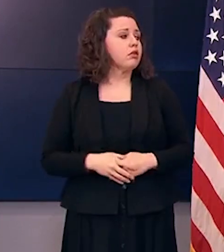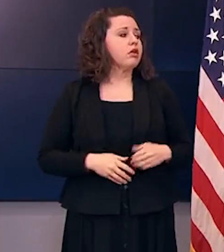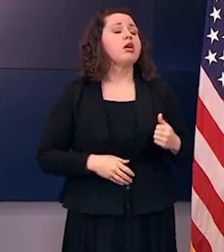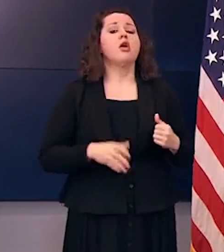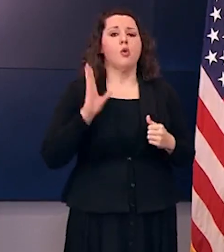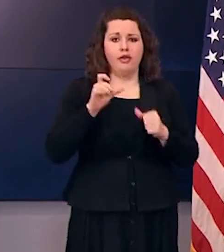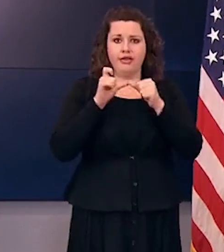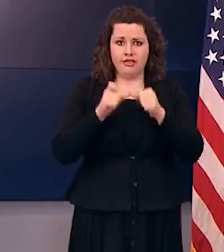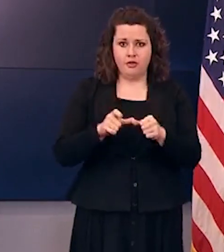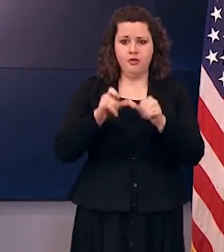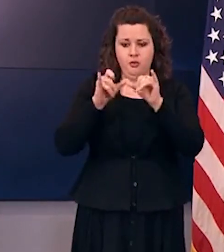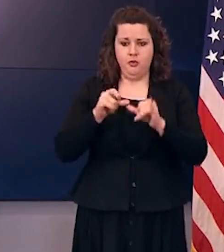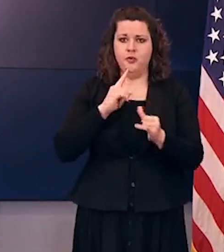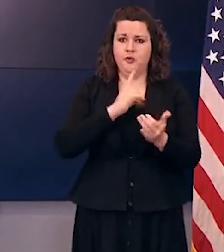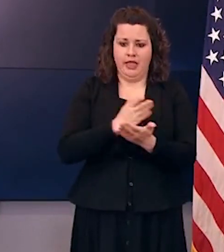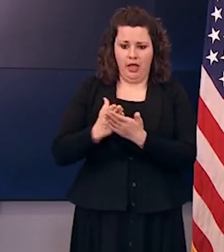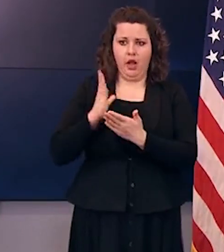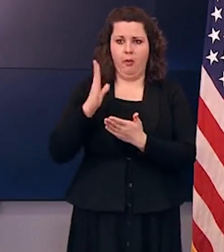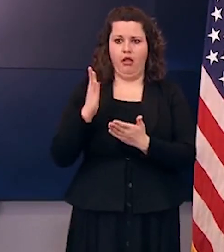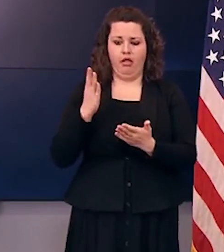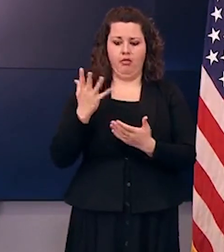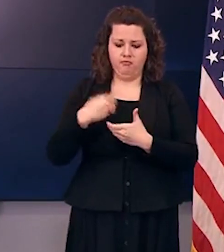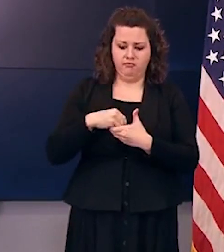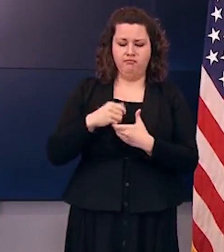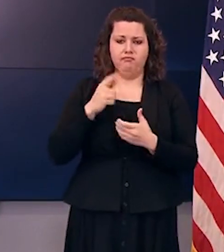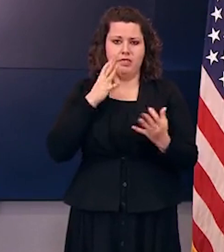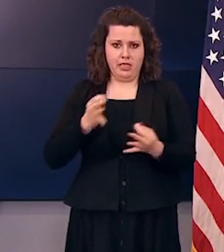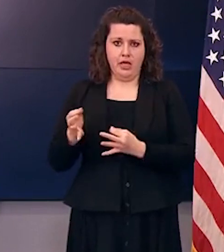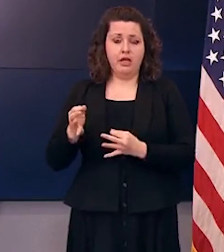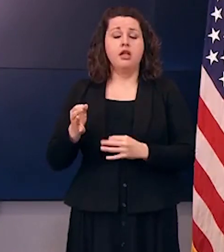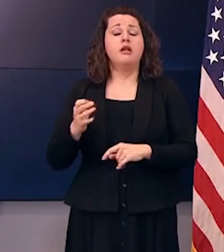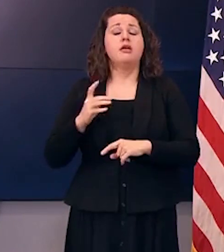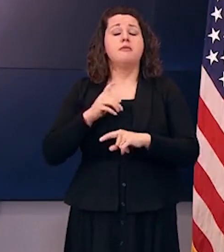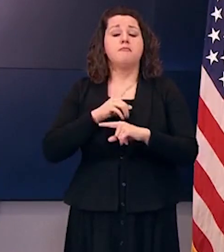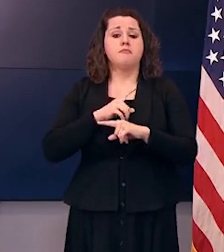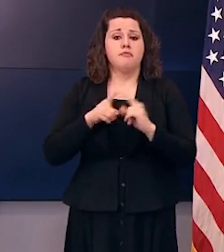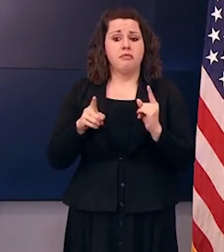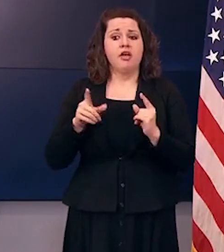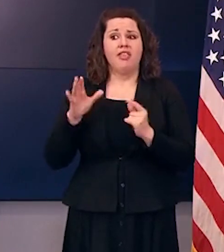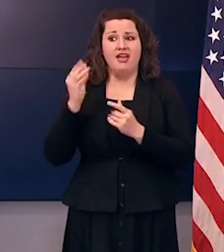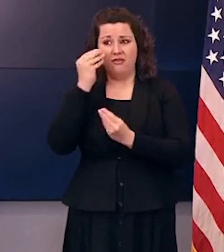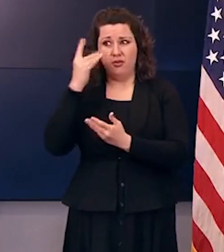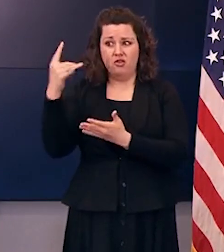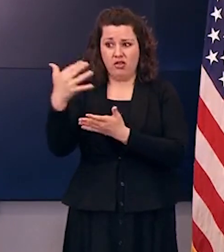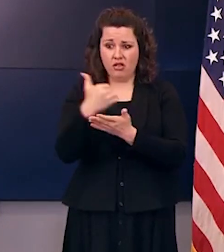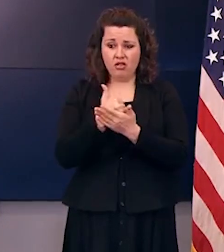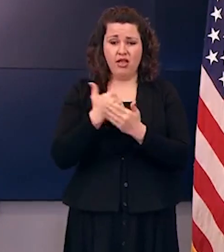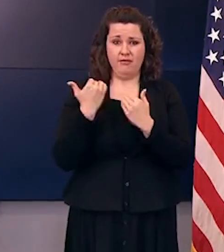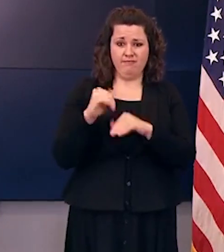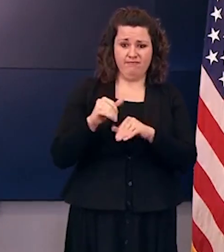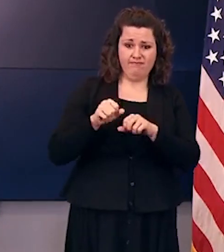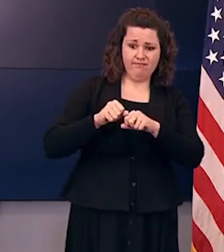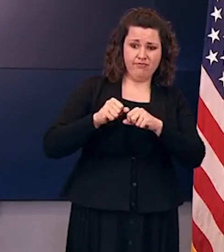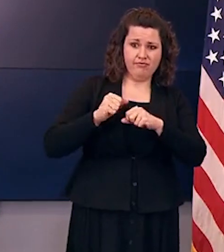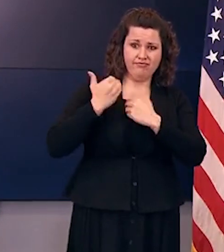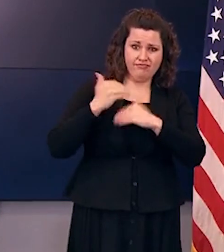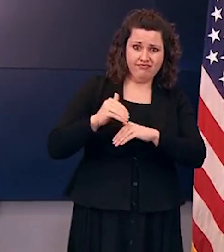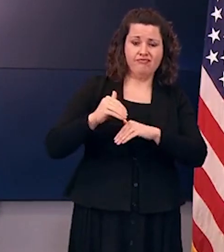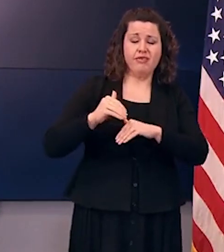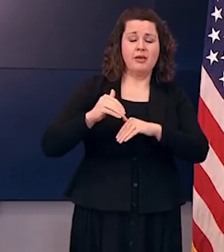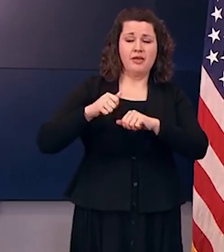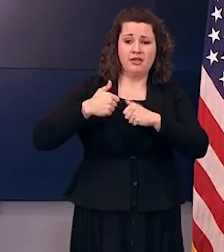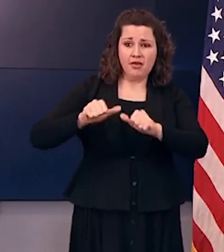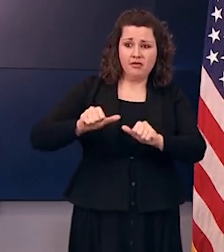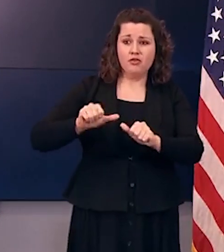on data. That's what we've done all along. But with the information that we're gathering and with a lot of the mitigation efforts that we've put in place and Iowans